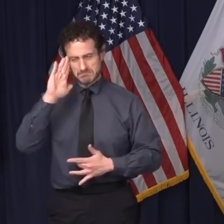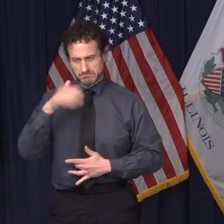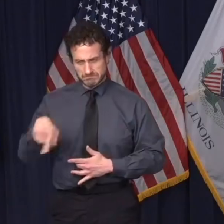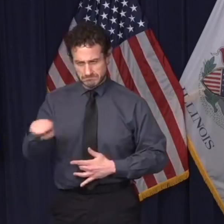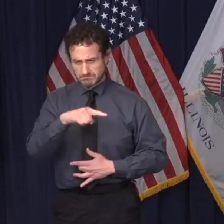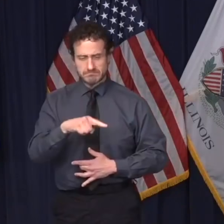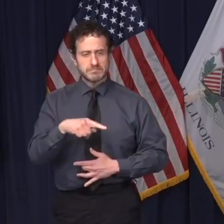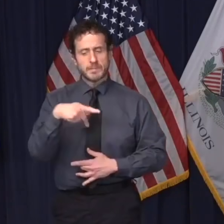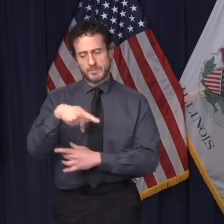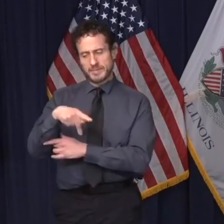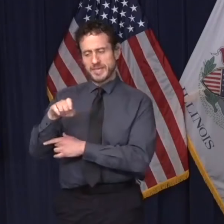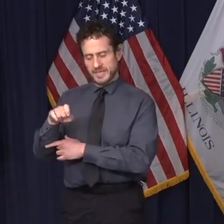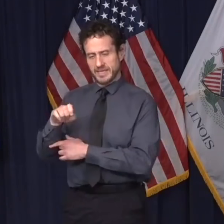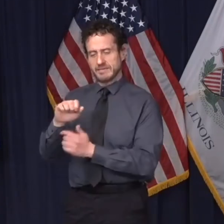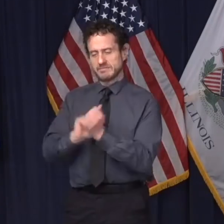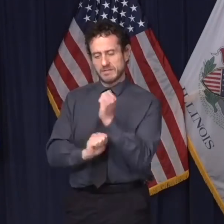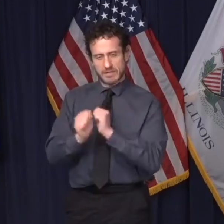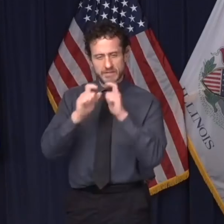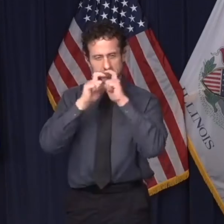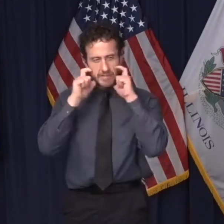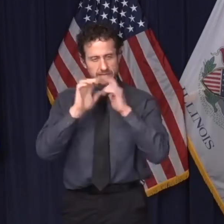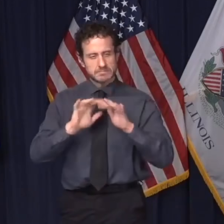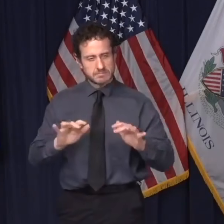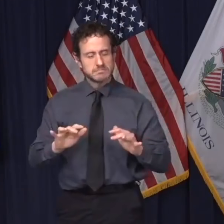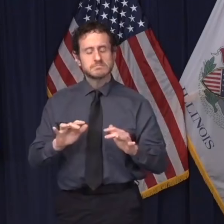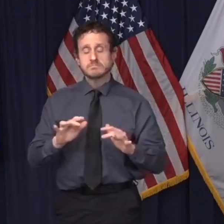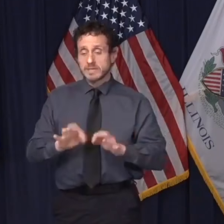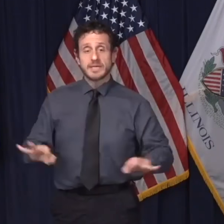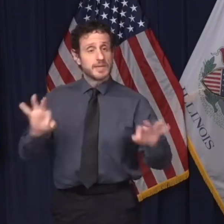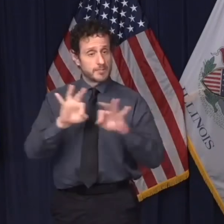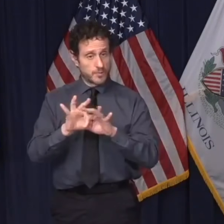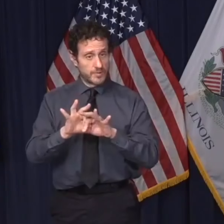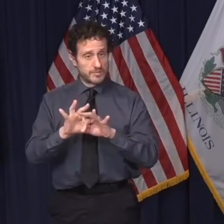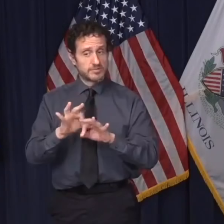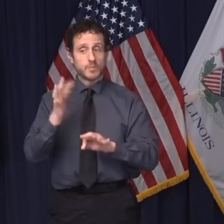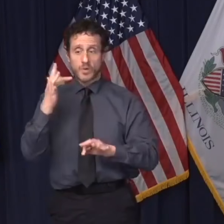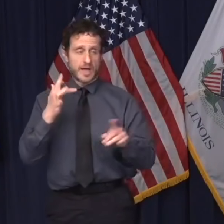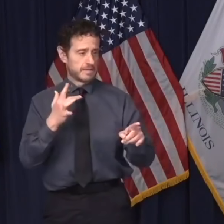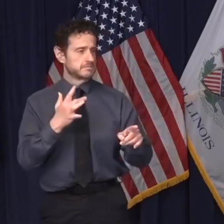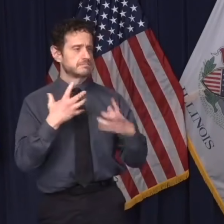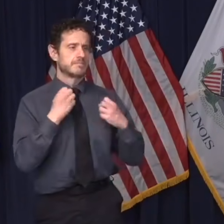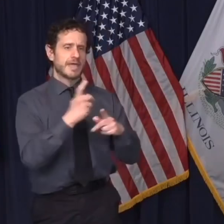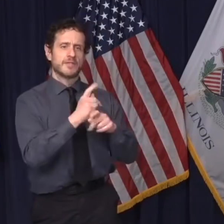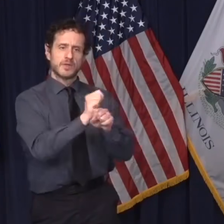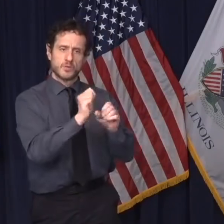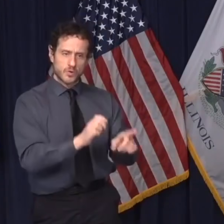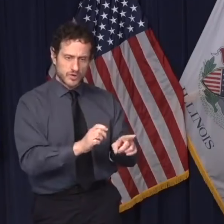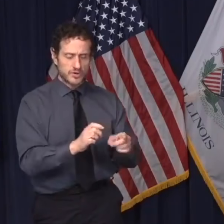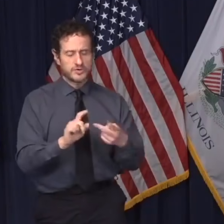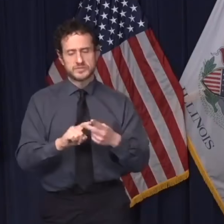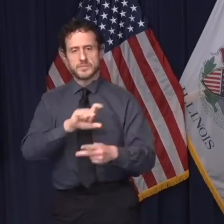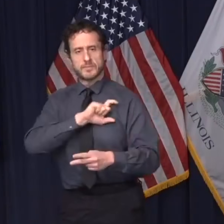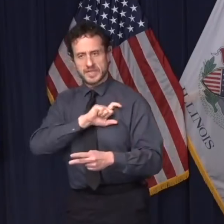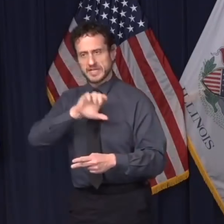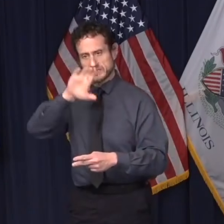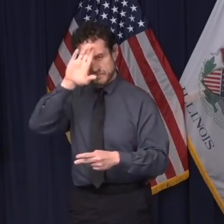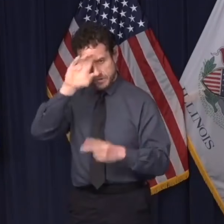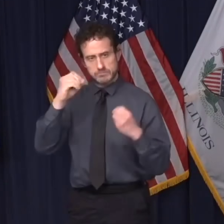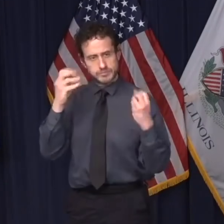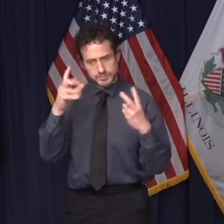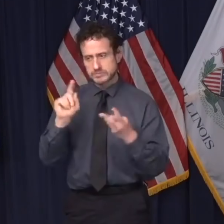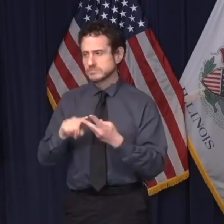equipment is a vital component of not only protecting our healthcare workers, our first responders, and our frontline